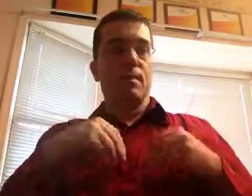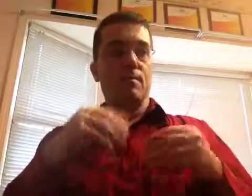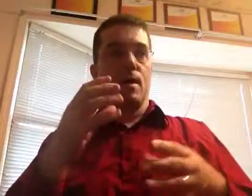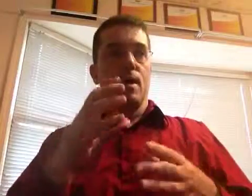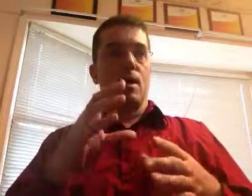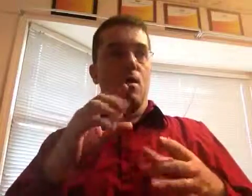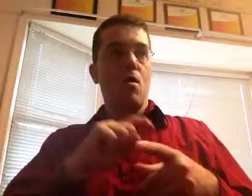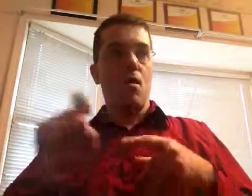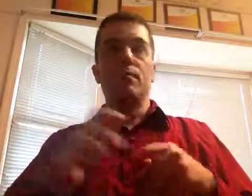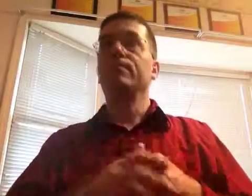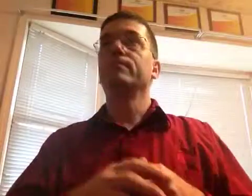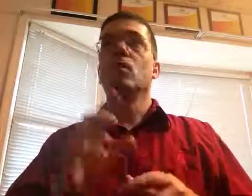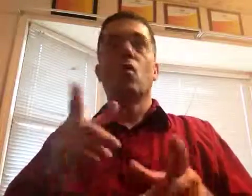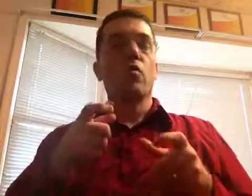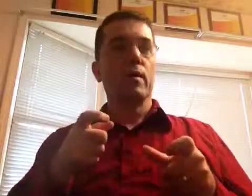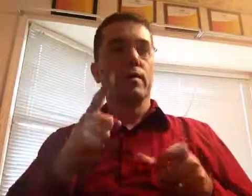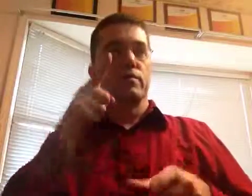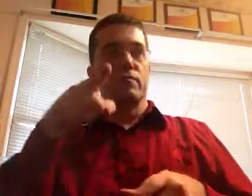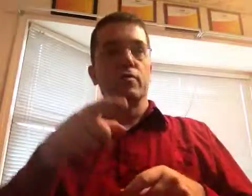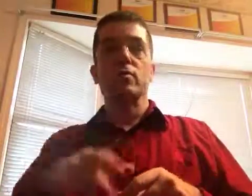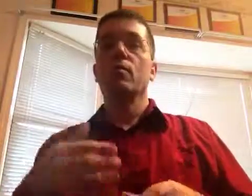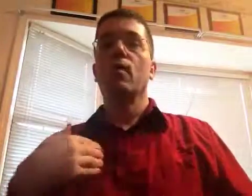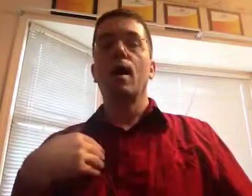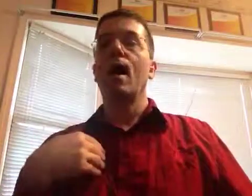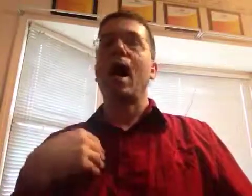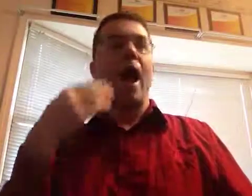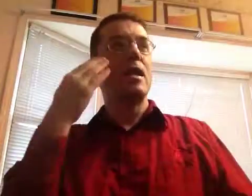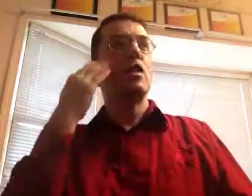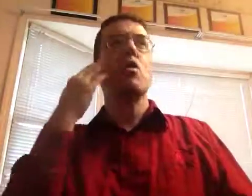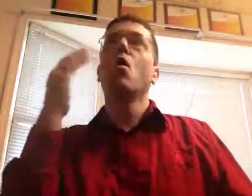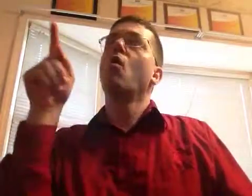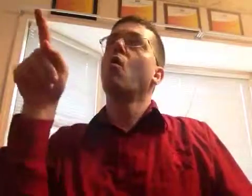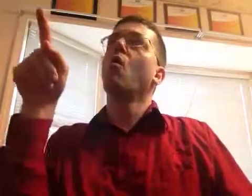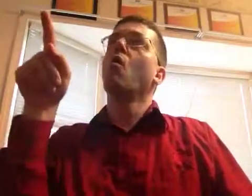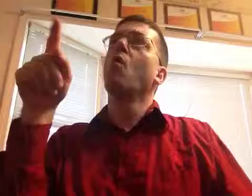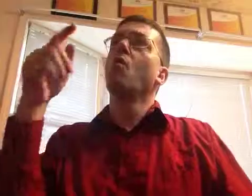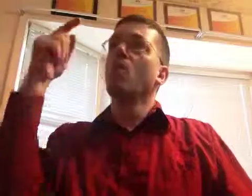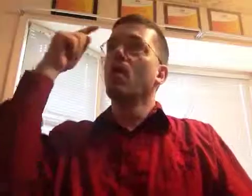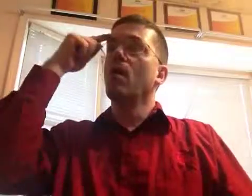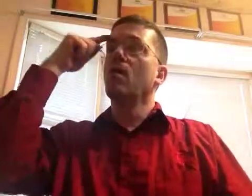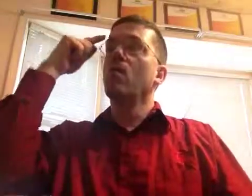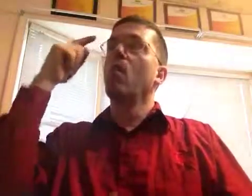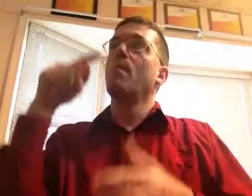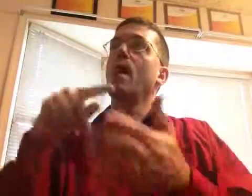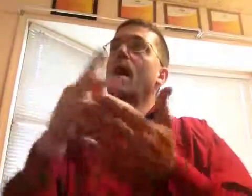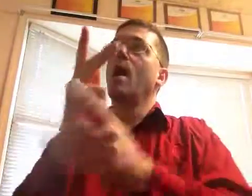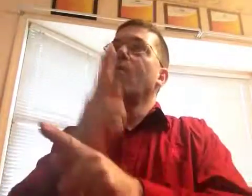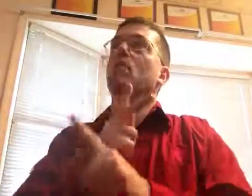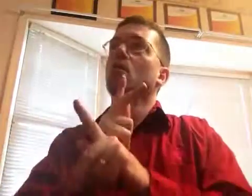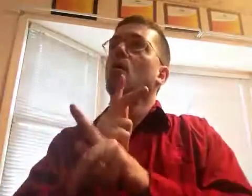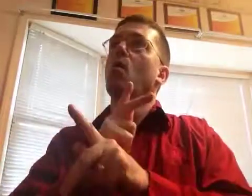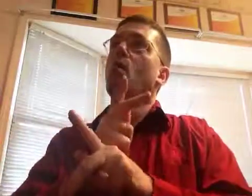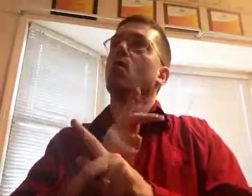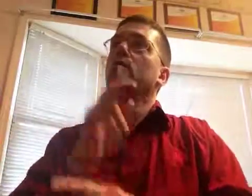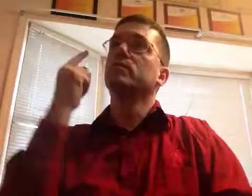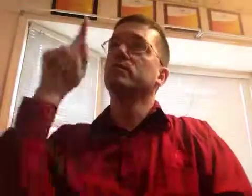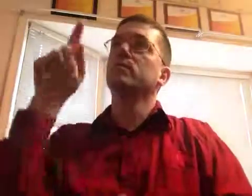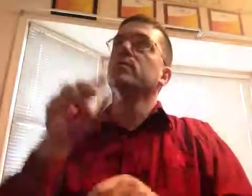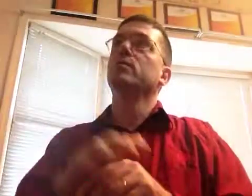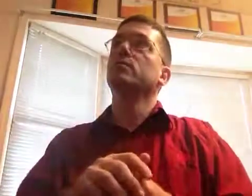question for you. I know your thoughts on getting loans and everything else, but here's a question in regards to that.